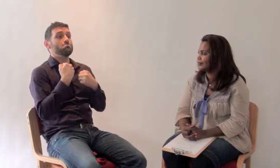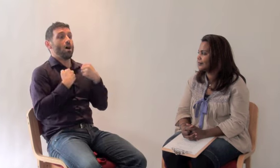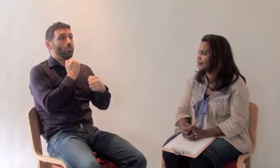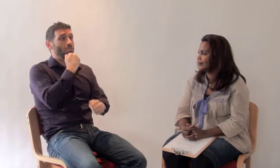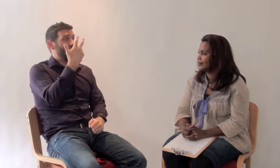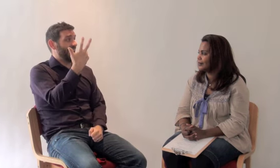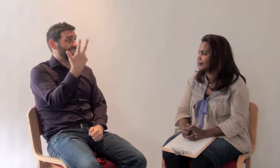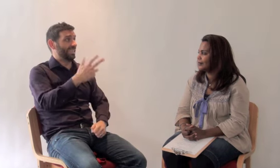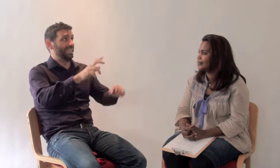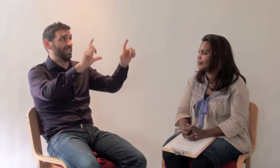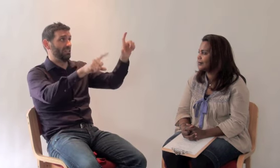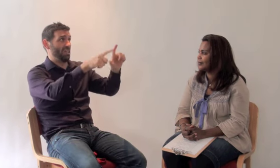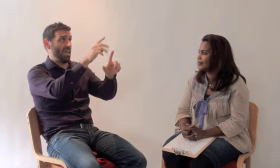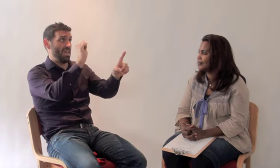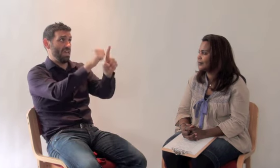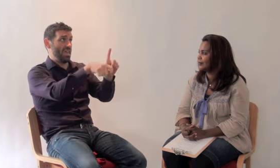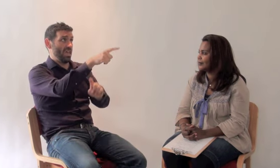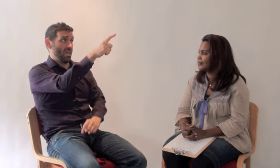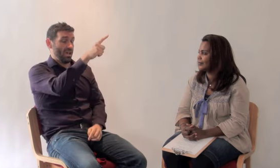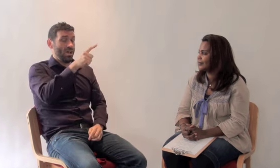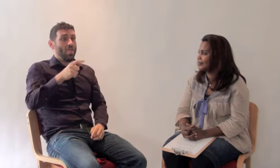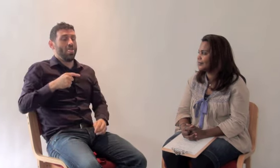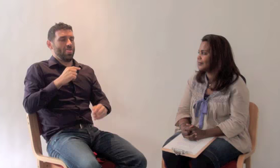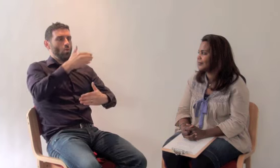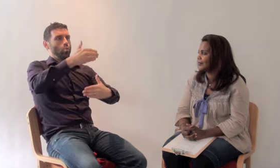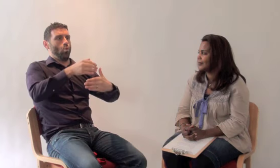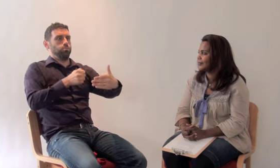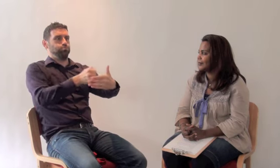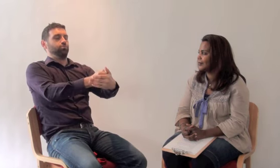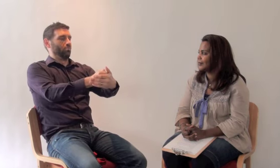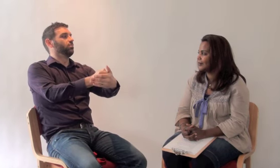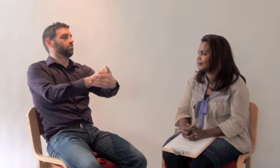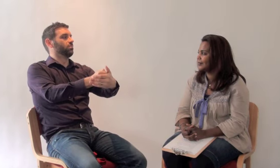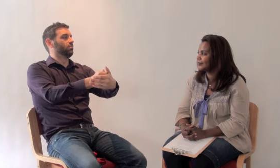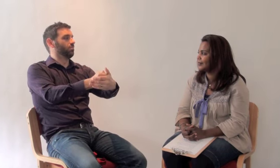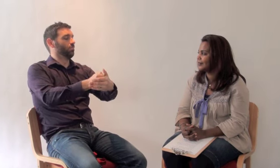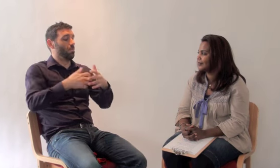done. And then when I got to mile 18, I saw that up there. And then I hit the wall.